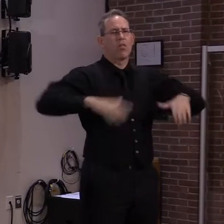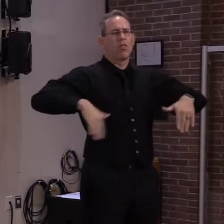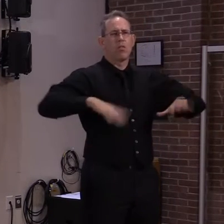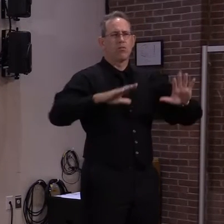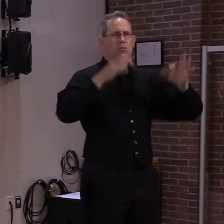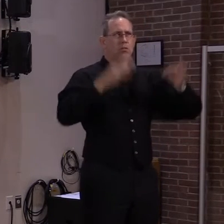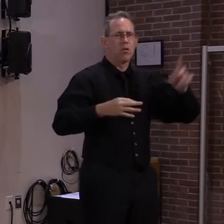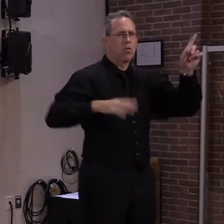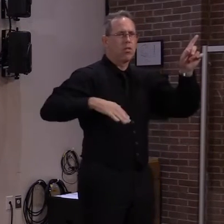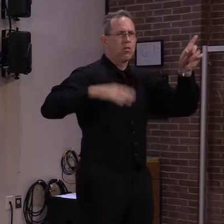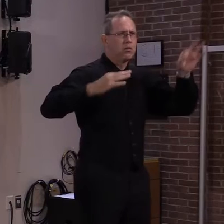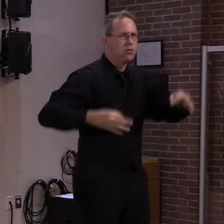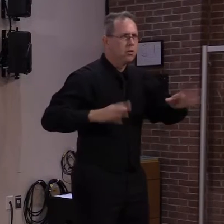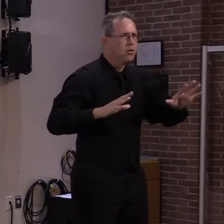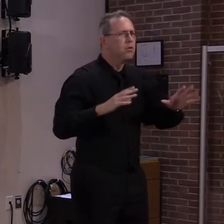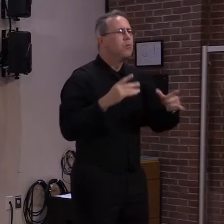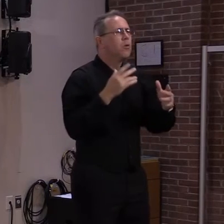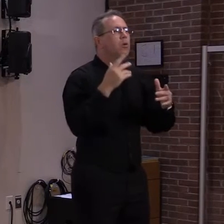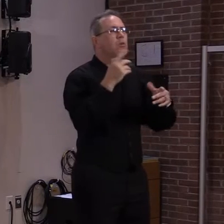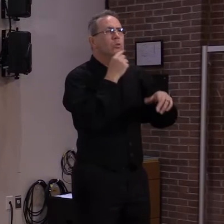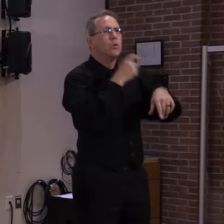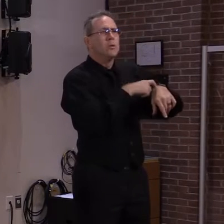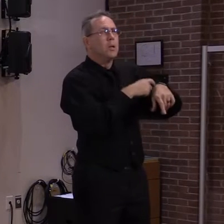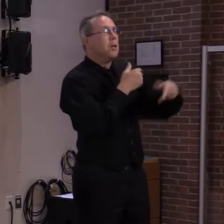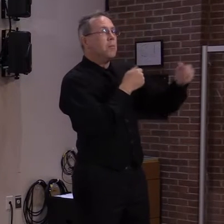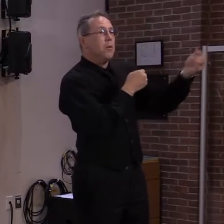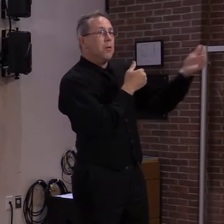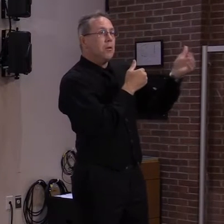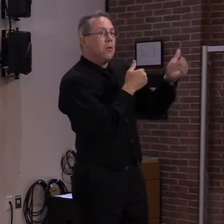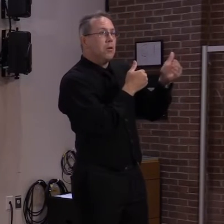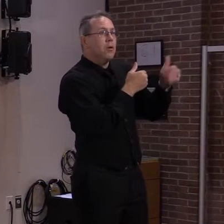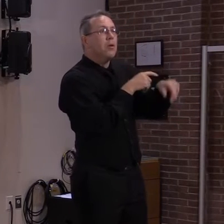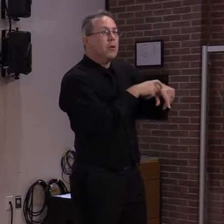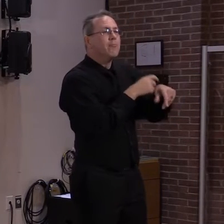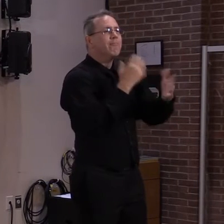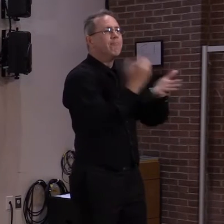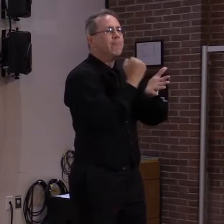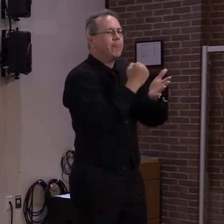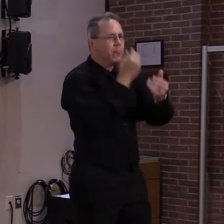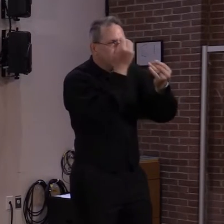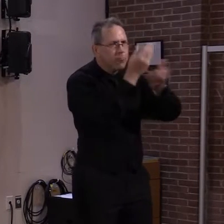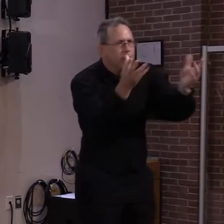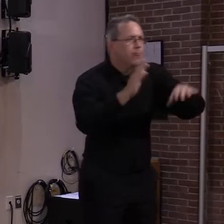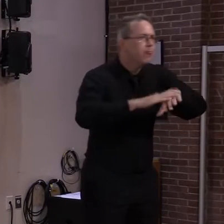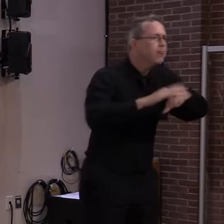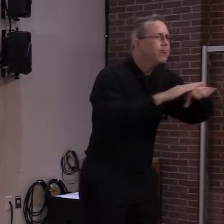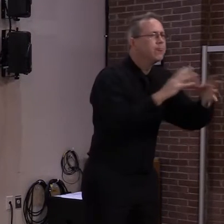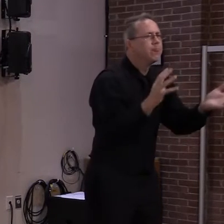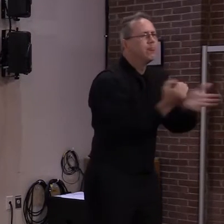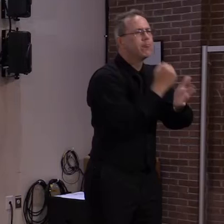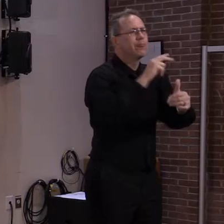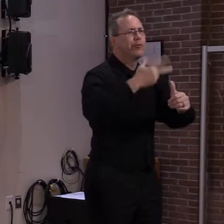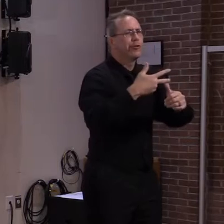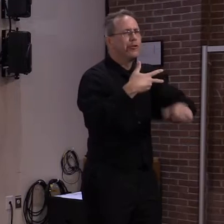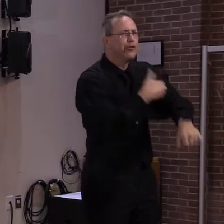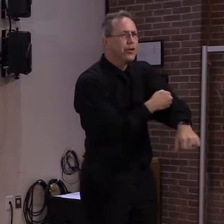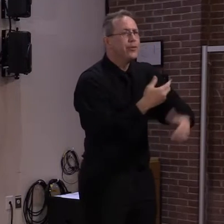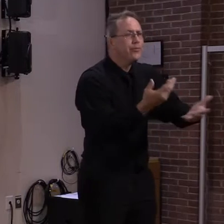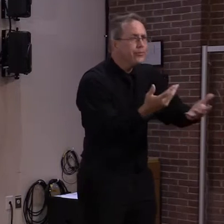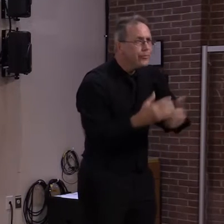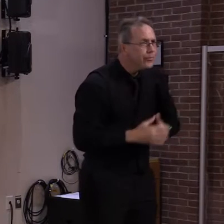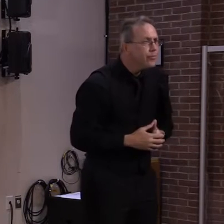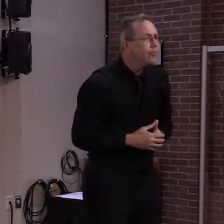federal government anticipates this effort would begin sometime around the middle to late September. We will have more on this in